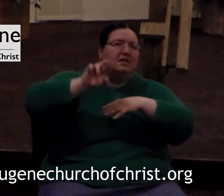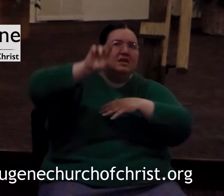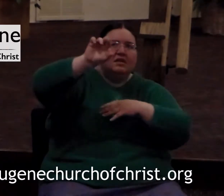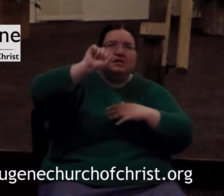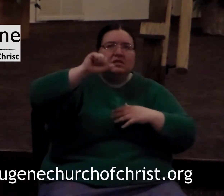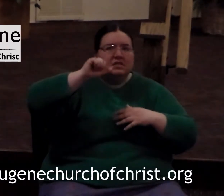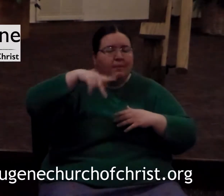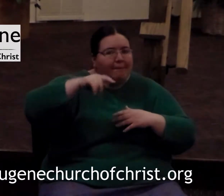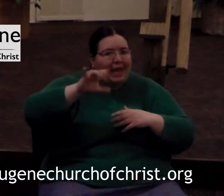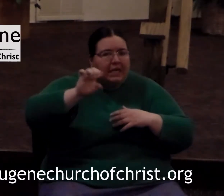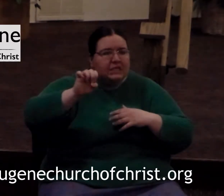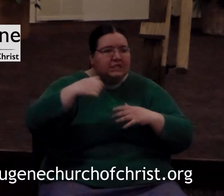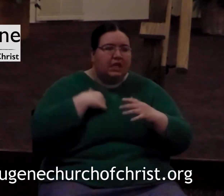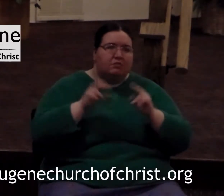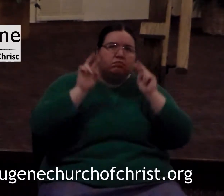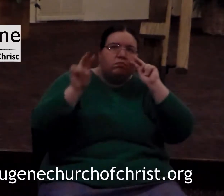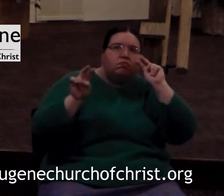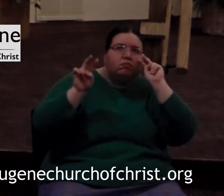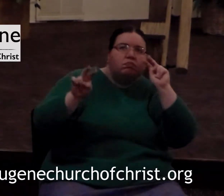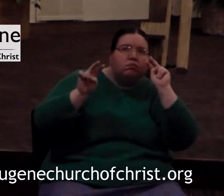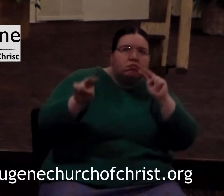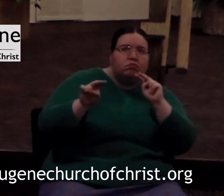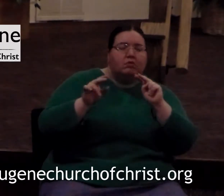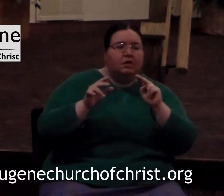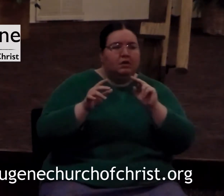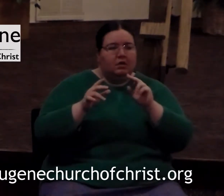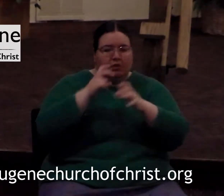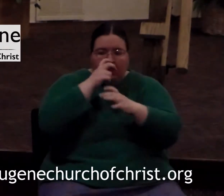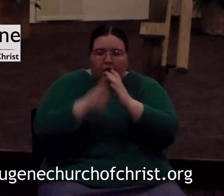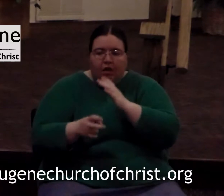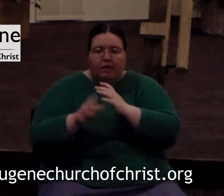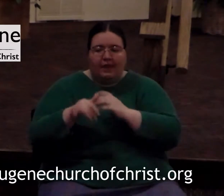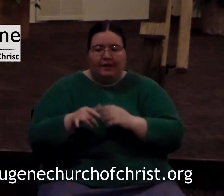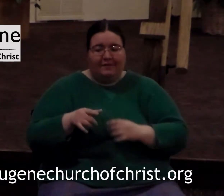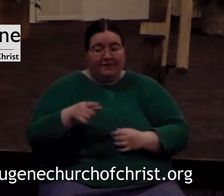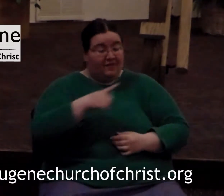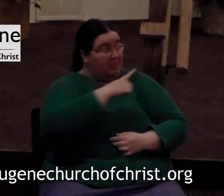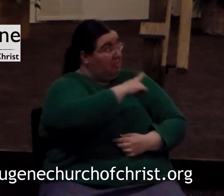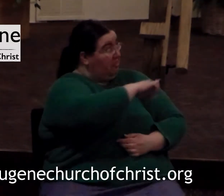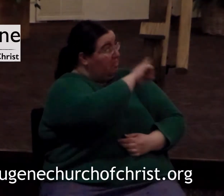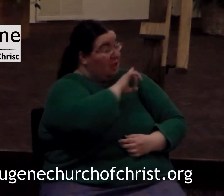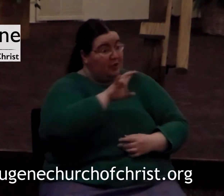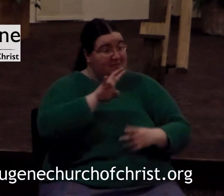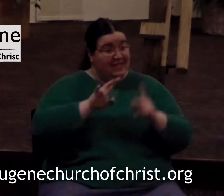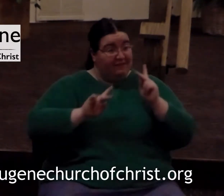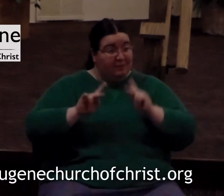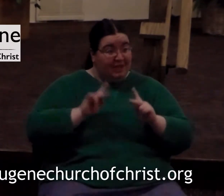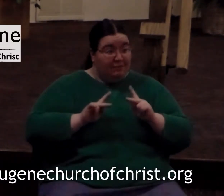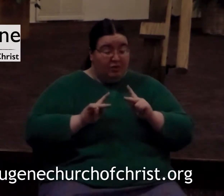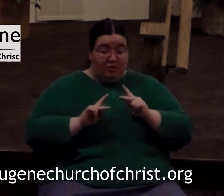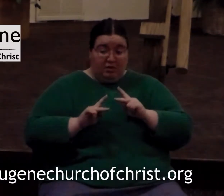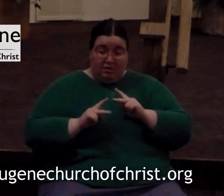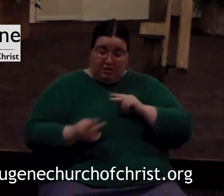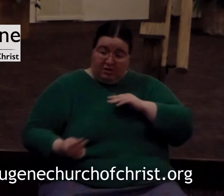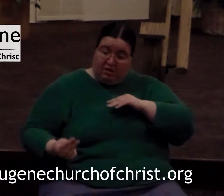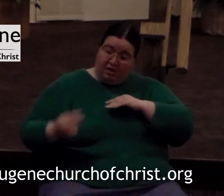And these 7 people got up that morning, cold Florida morning, having no idea this would be their last day on